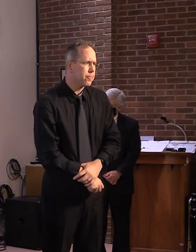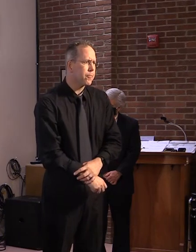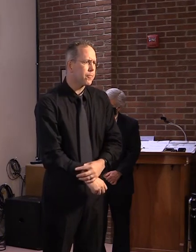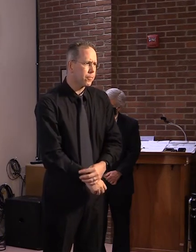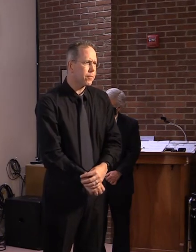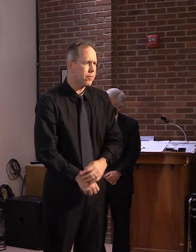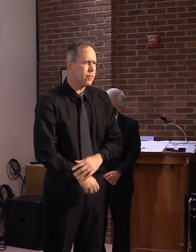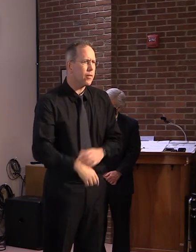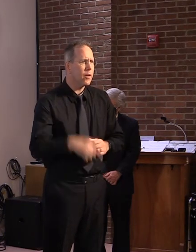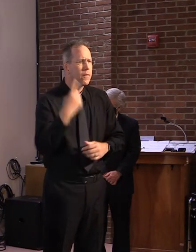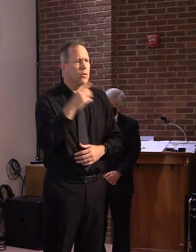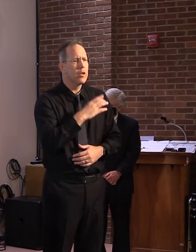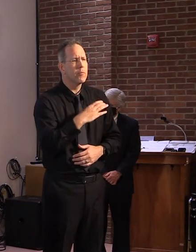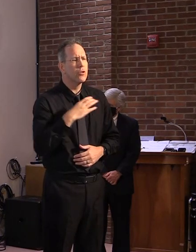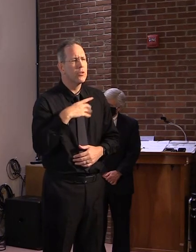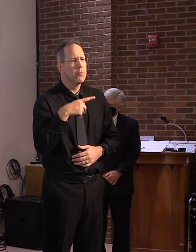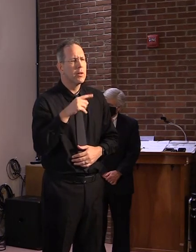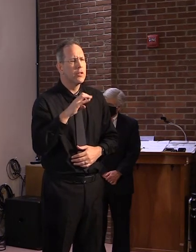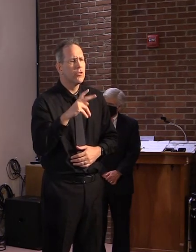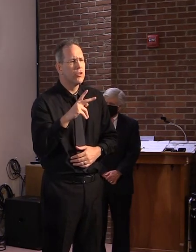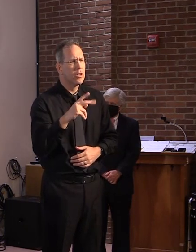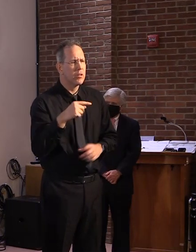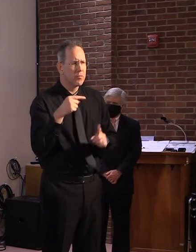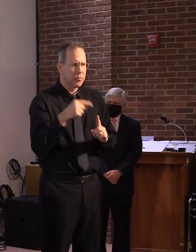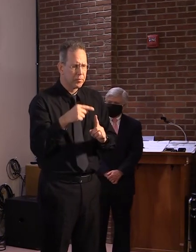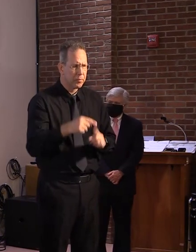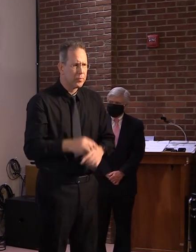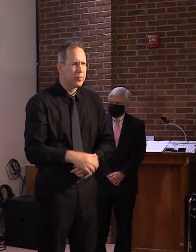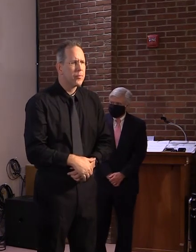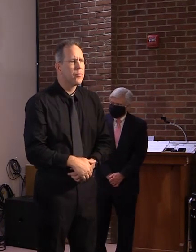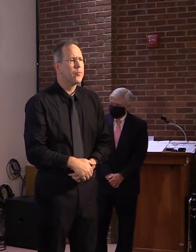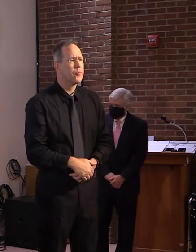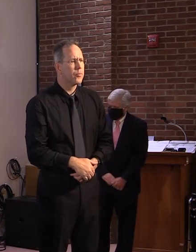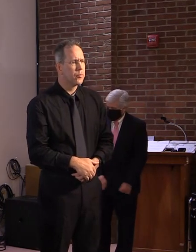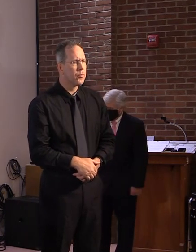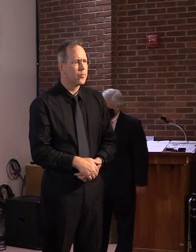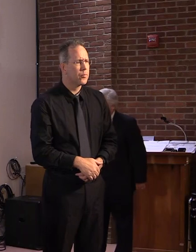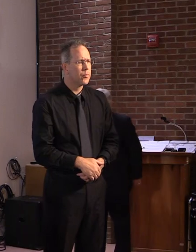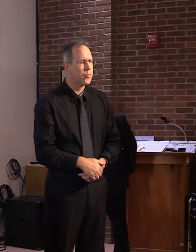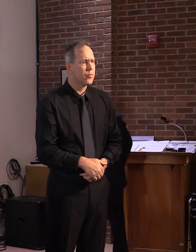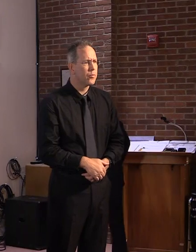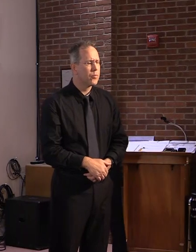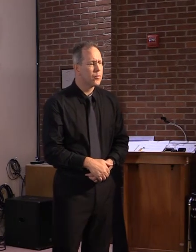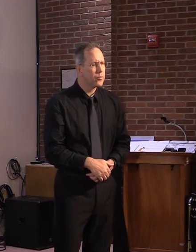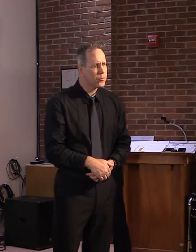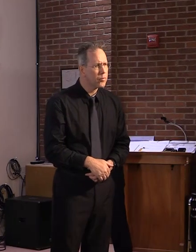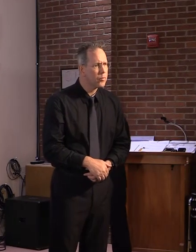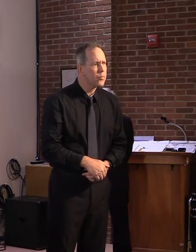statistics, are you looking at what's going on in Canada? I don't know if Quebec, or